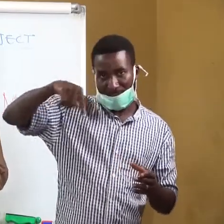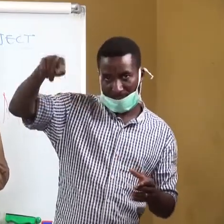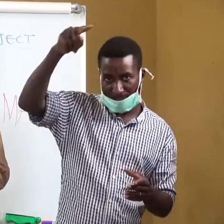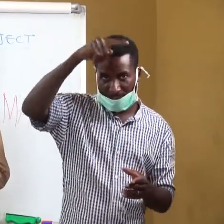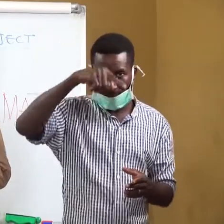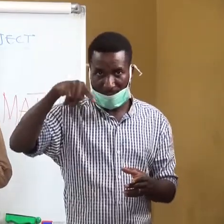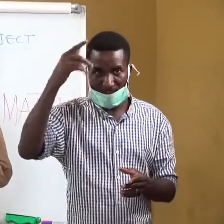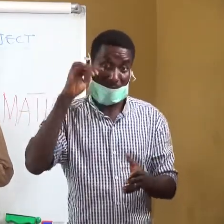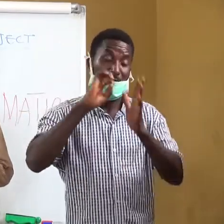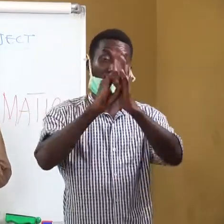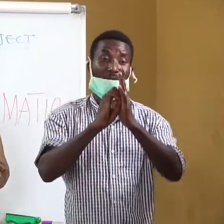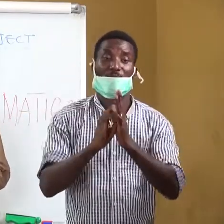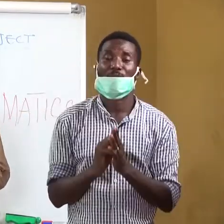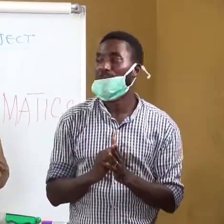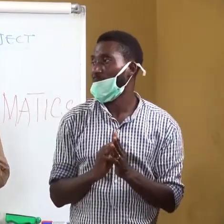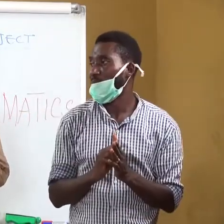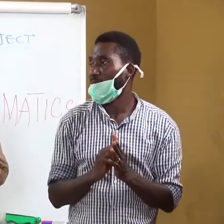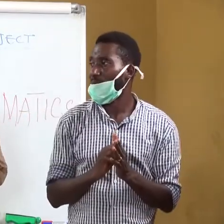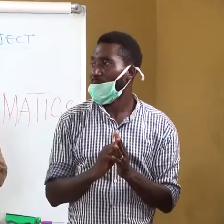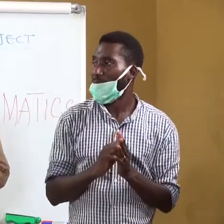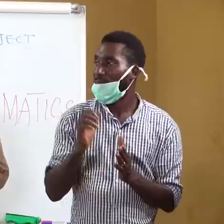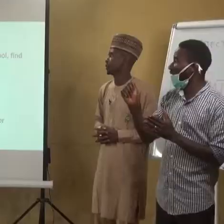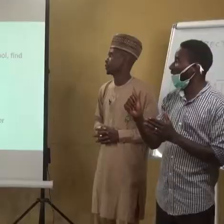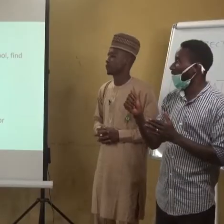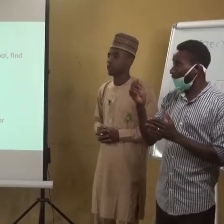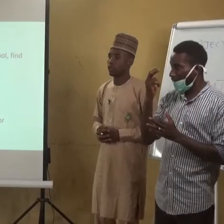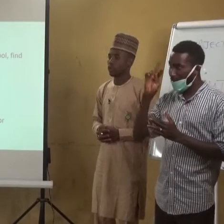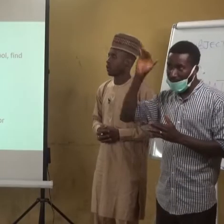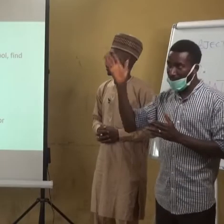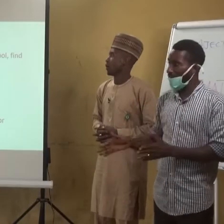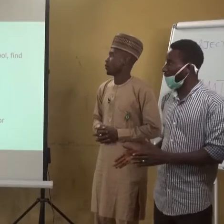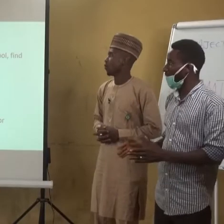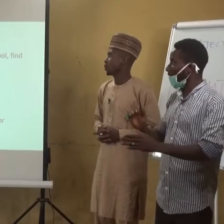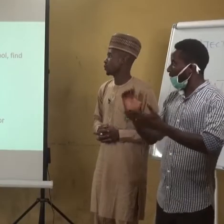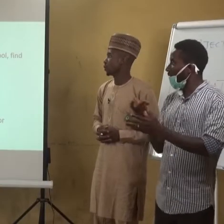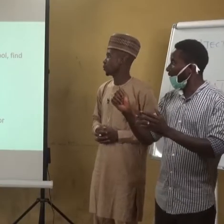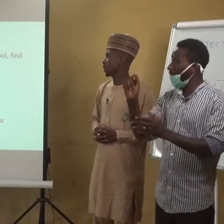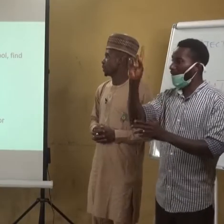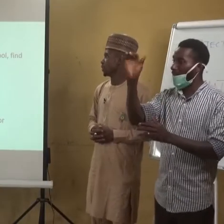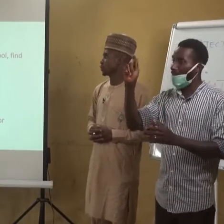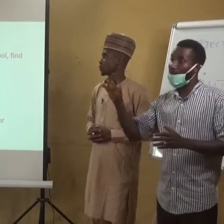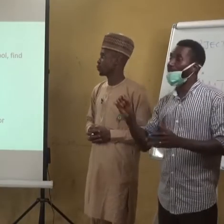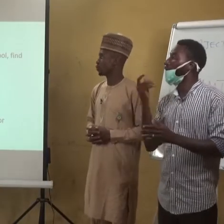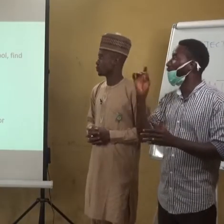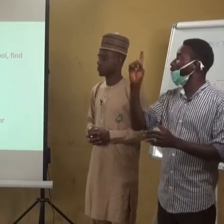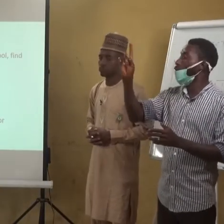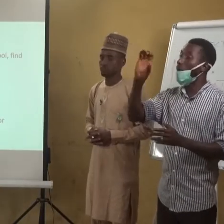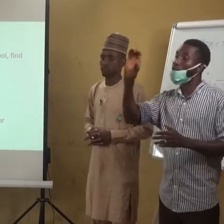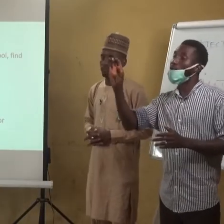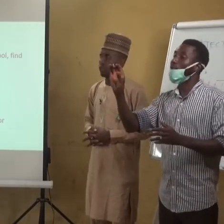example, a researcher collecting data of 100 students in a